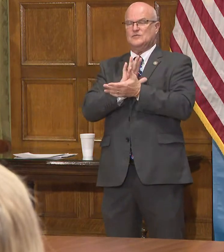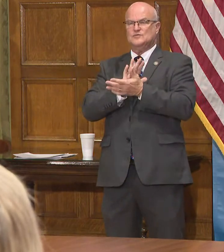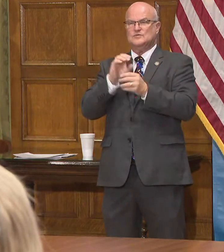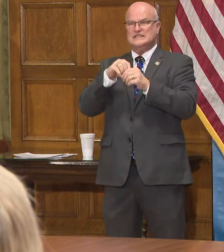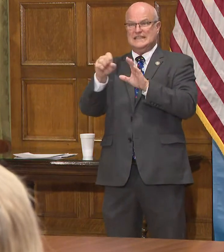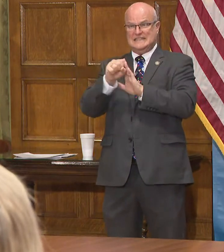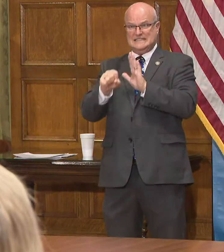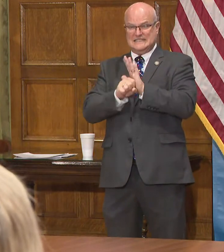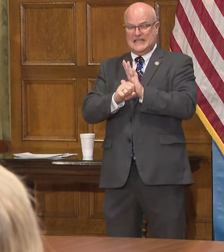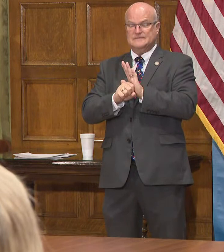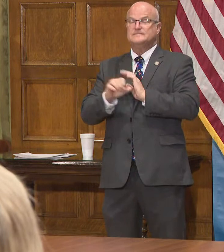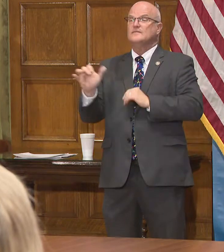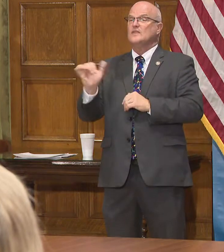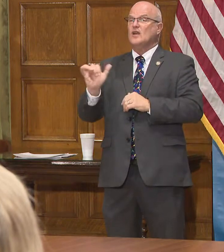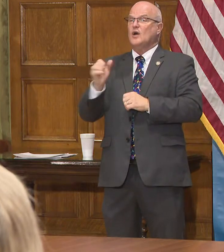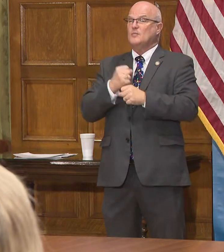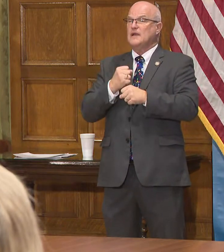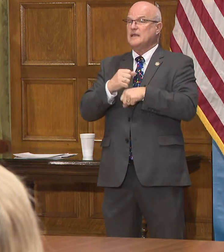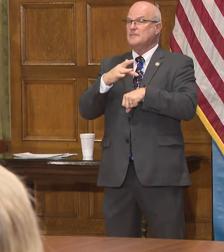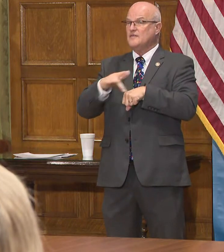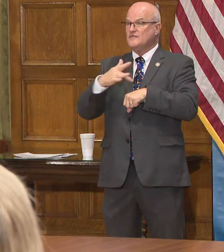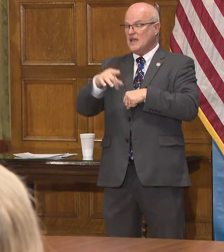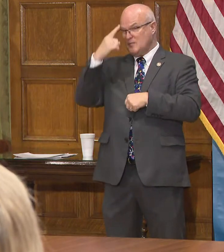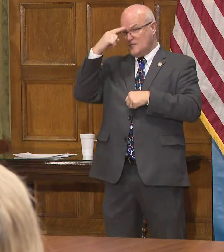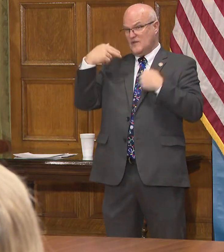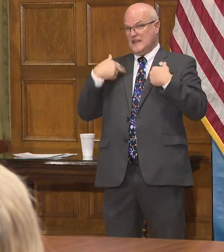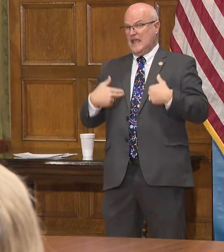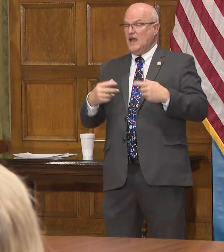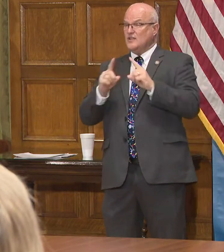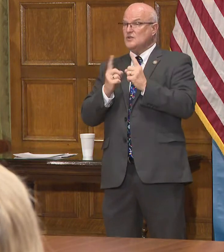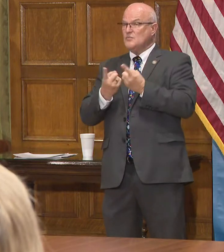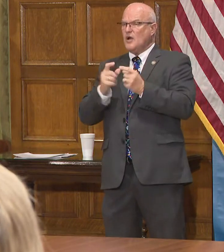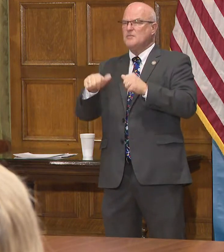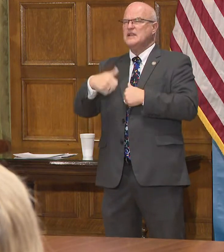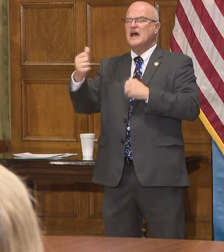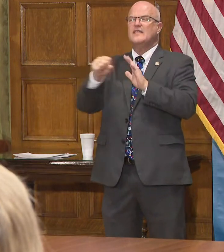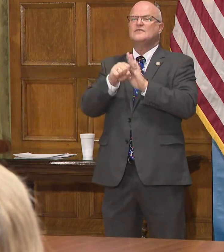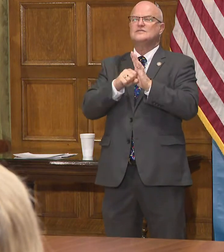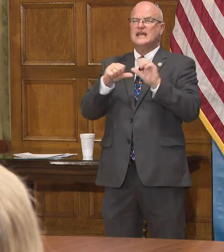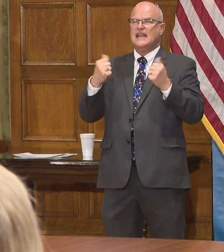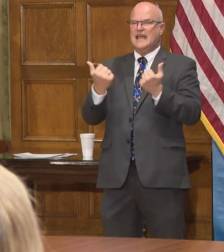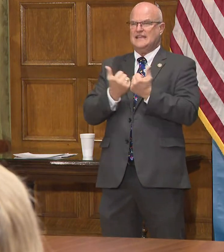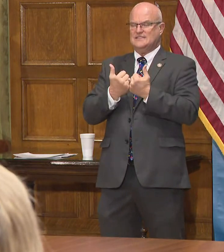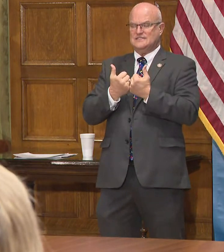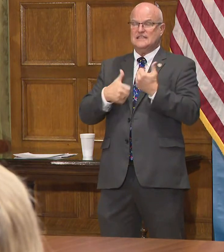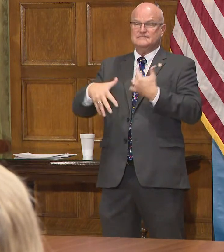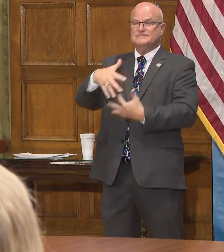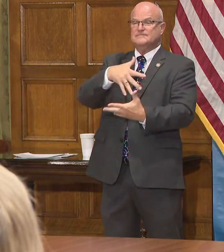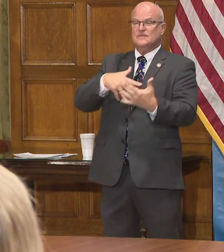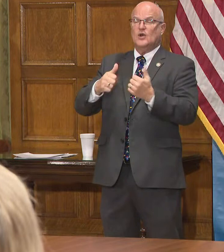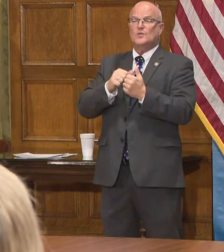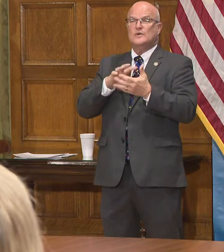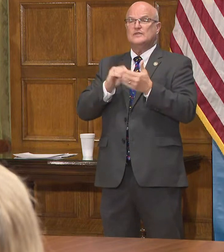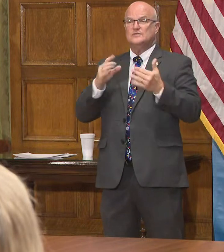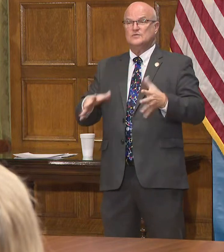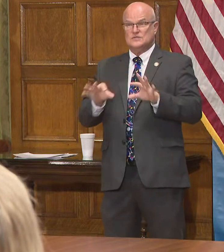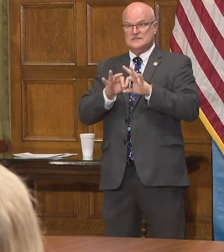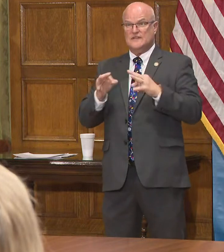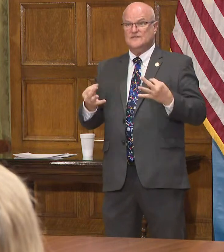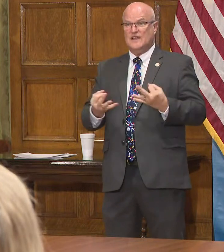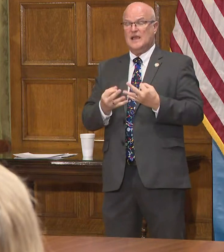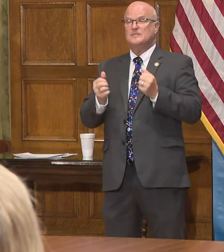state. We'll be making them available to the health department and other state agencies that interact with students and